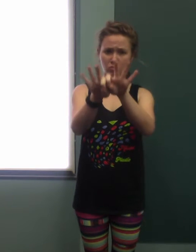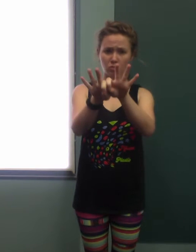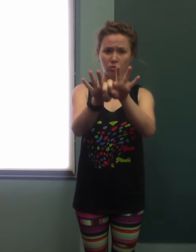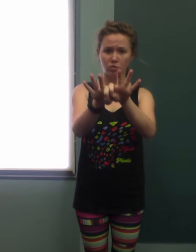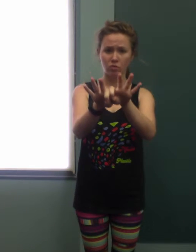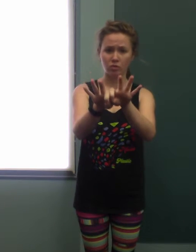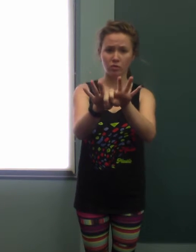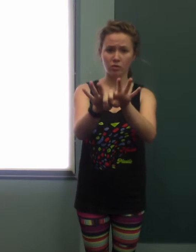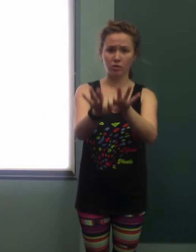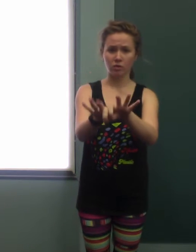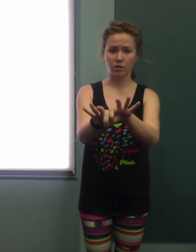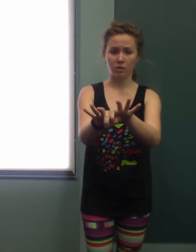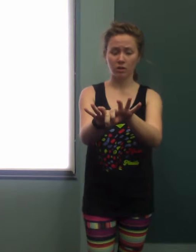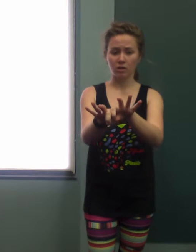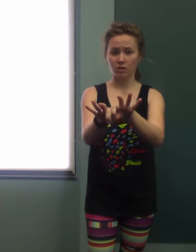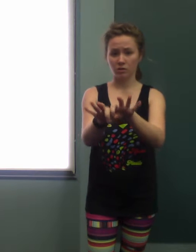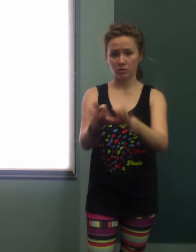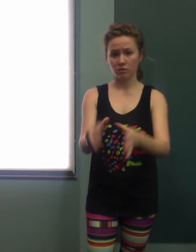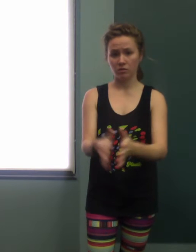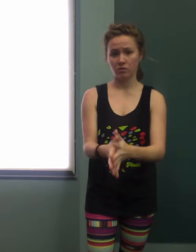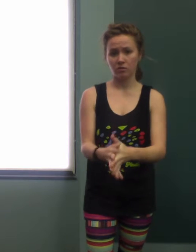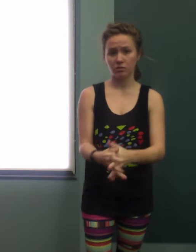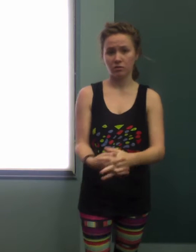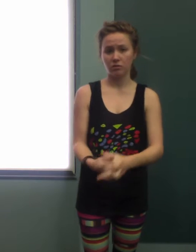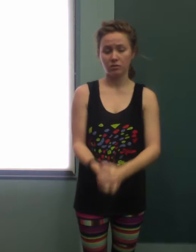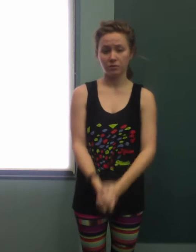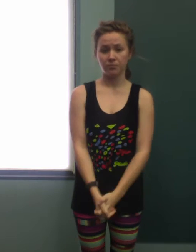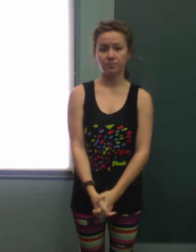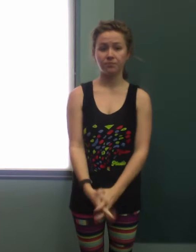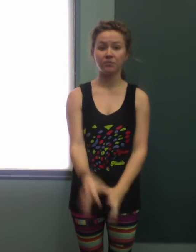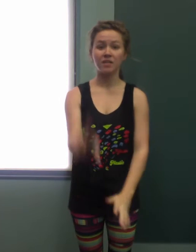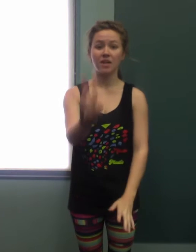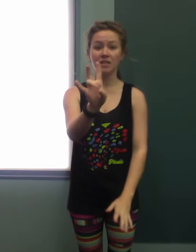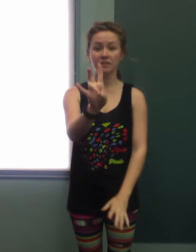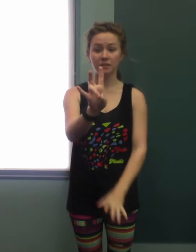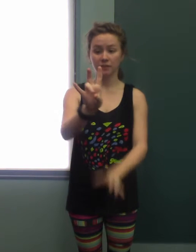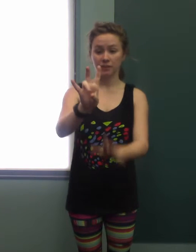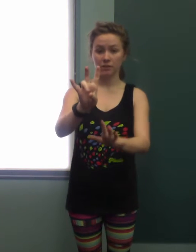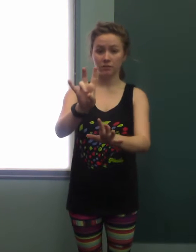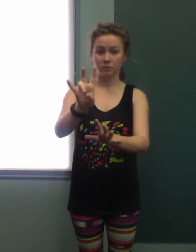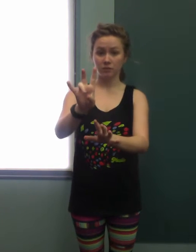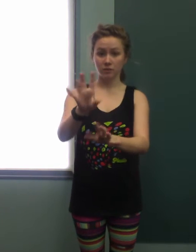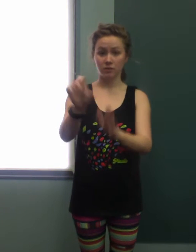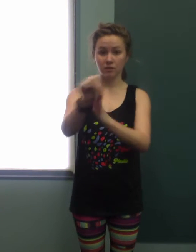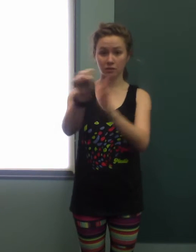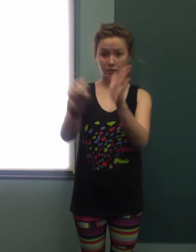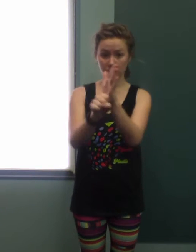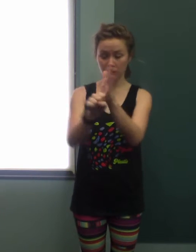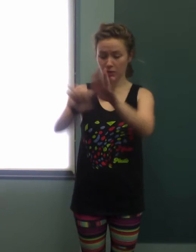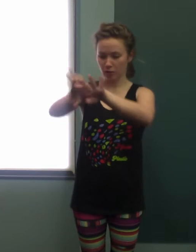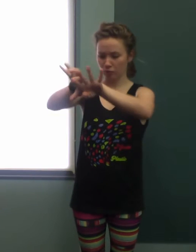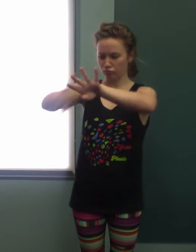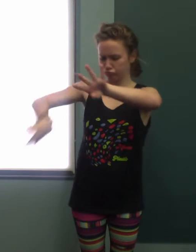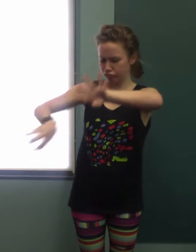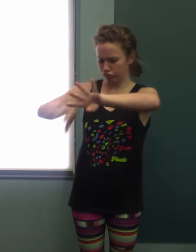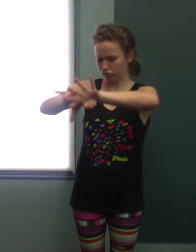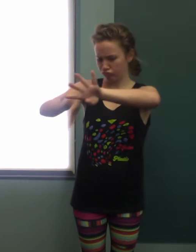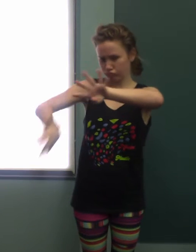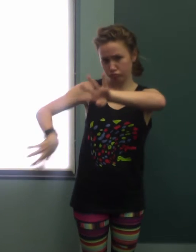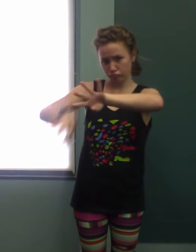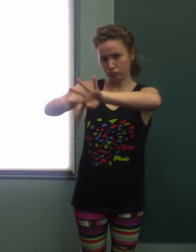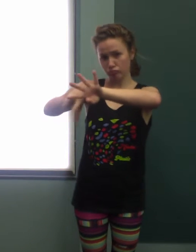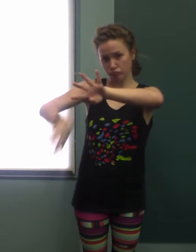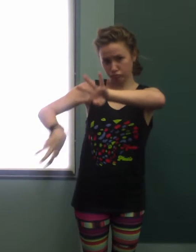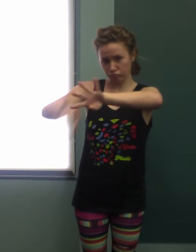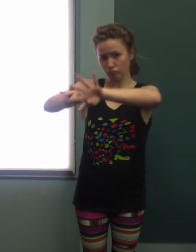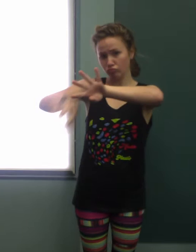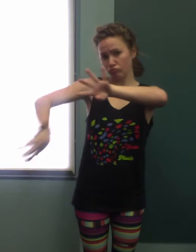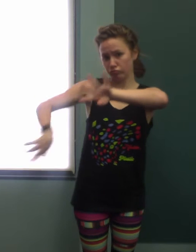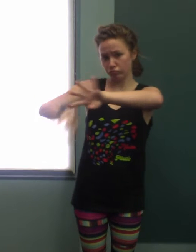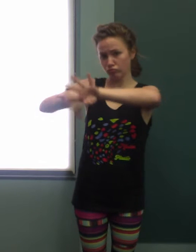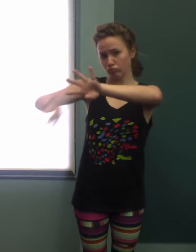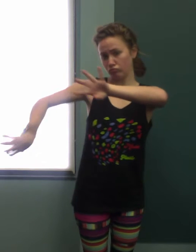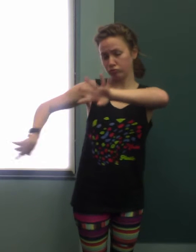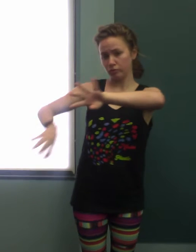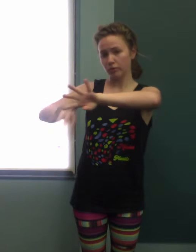Sumter, 7 Gulf states seceded from the Union on February 9, 1861. They created their